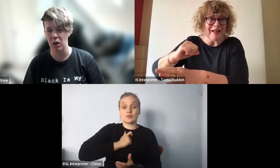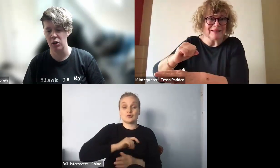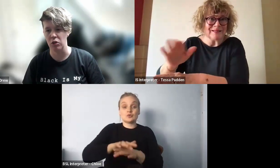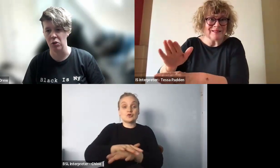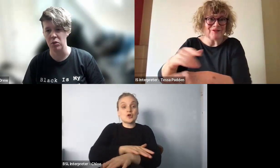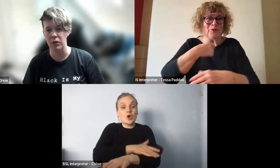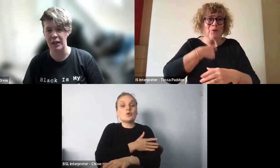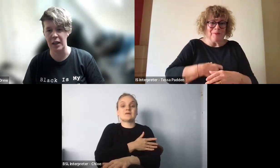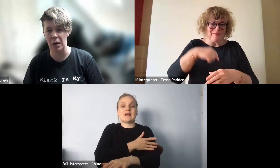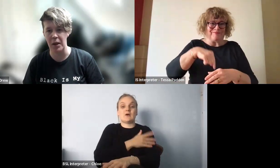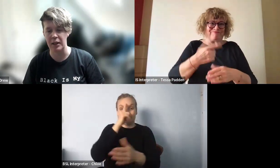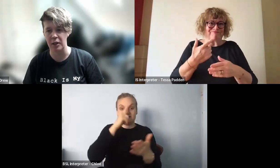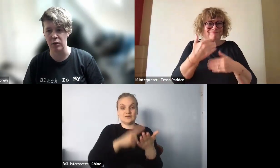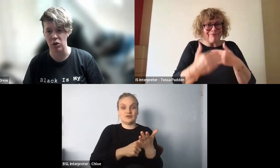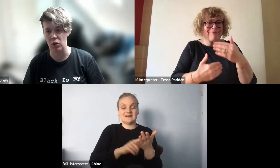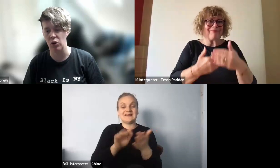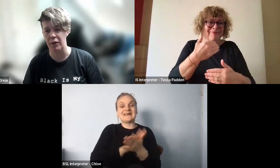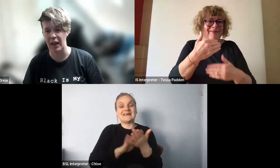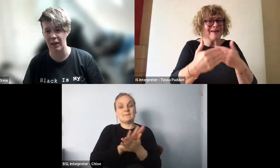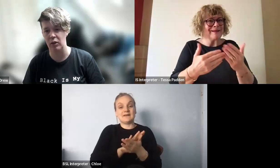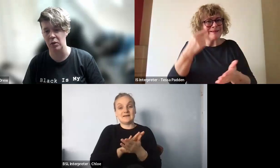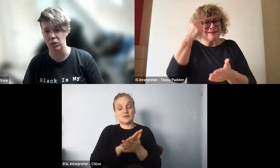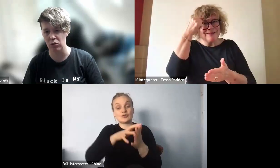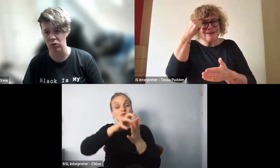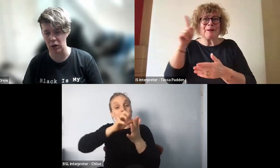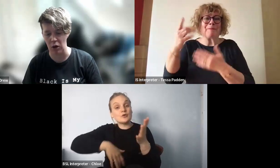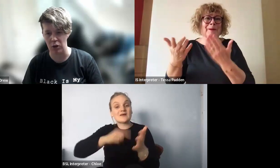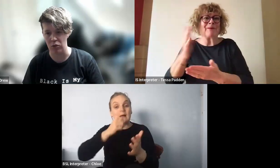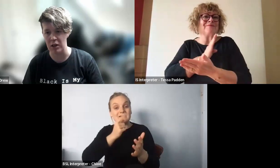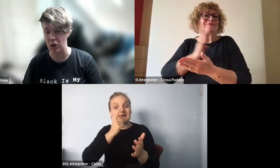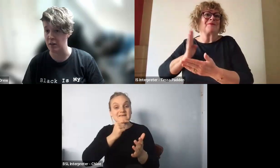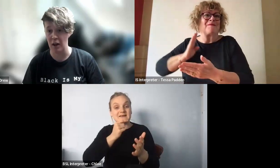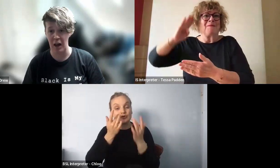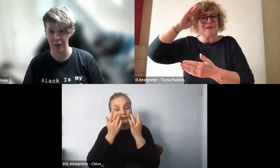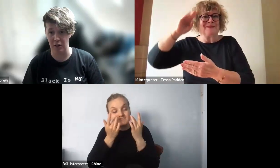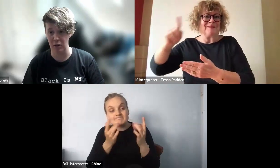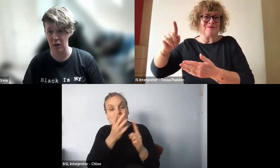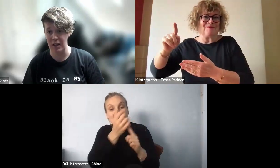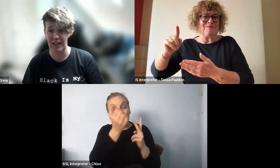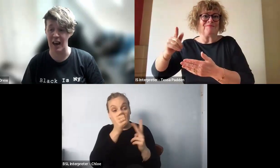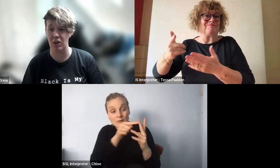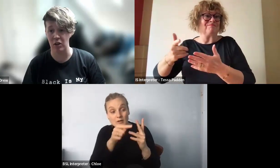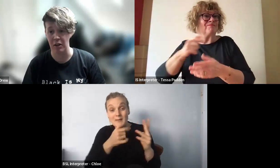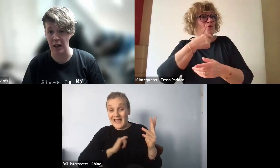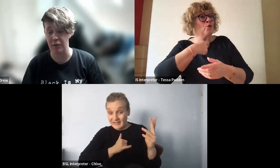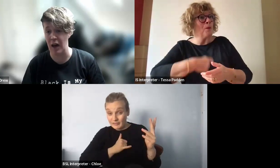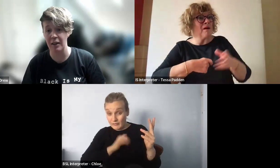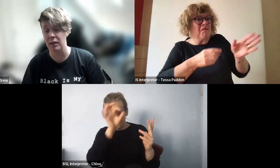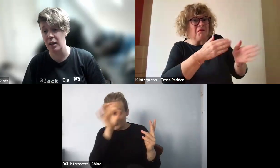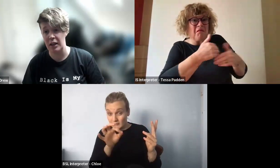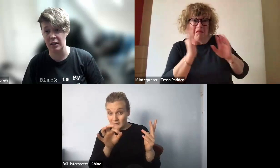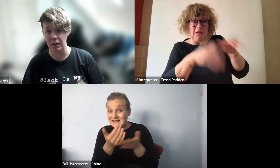decision, you're removing the ability to ensure that the outcome you're going to reach is ethical, is actually